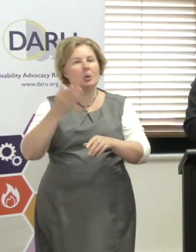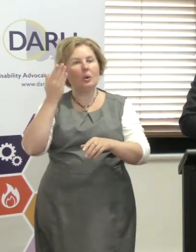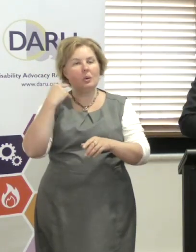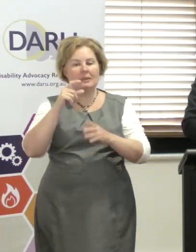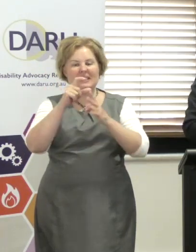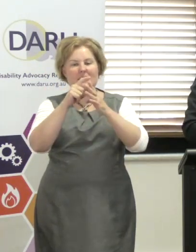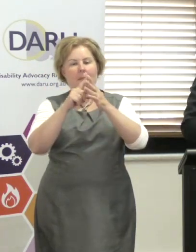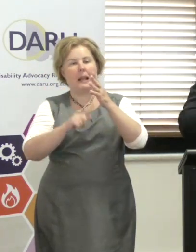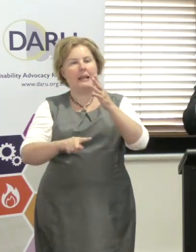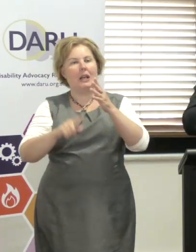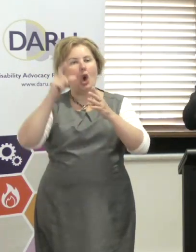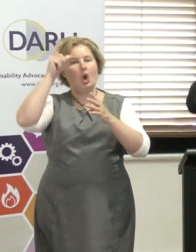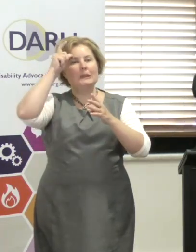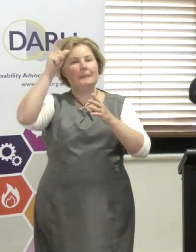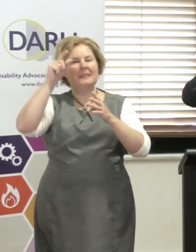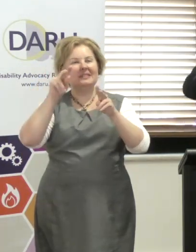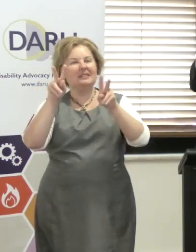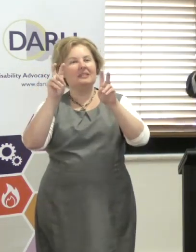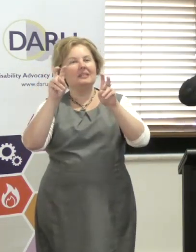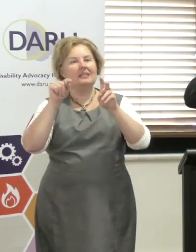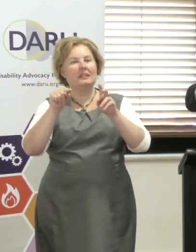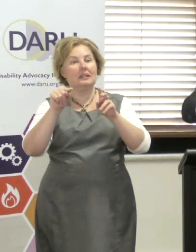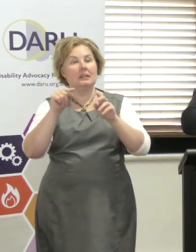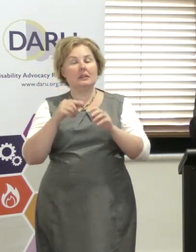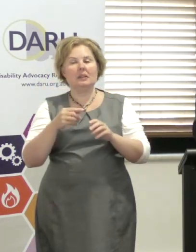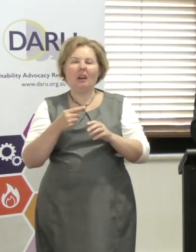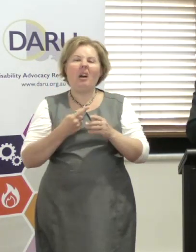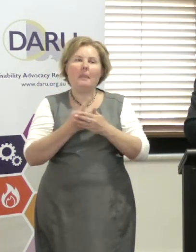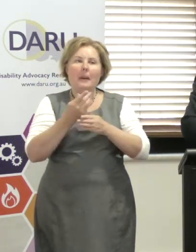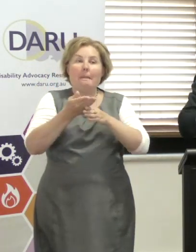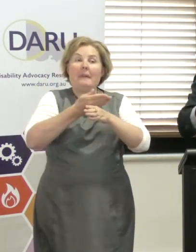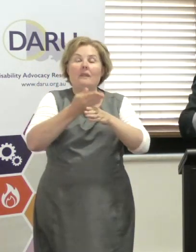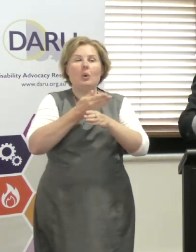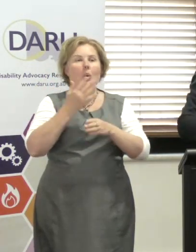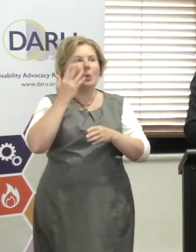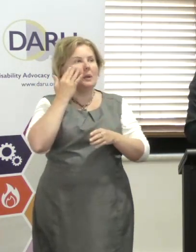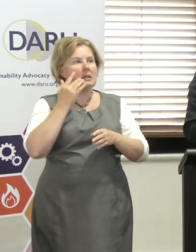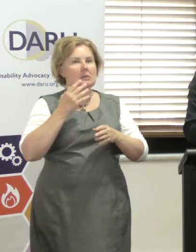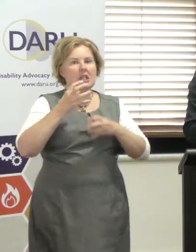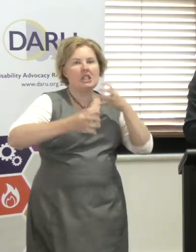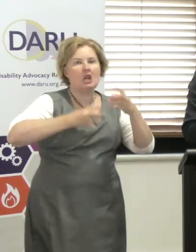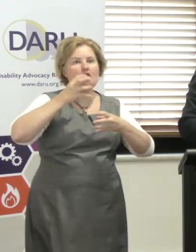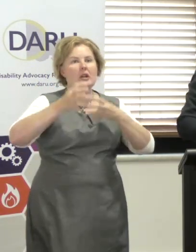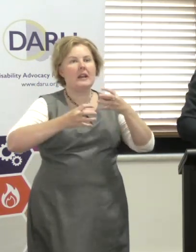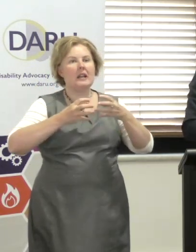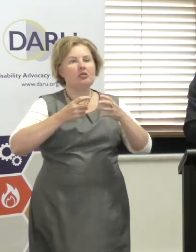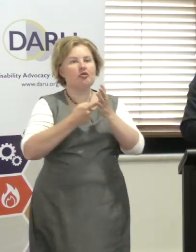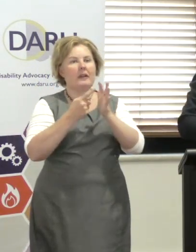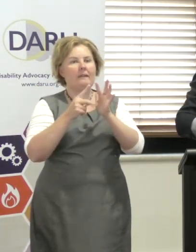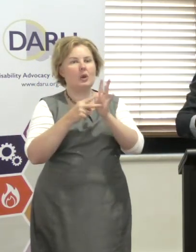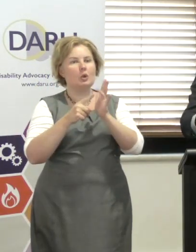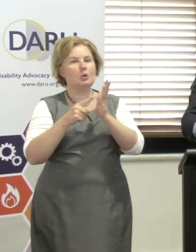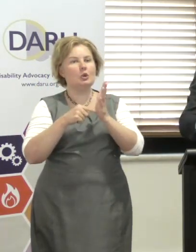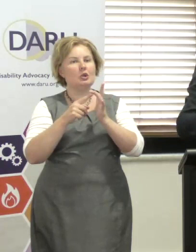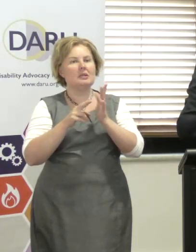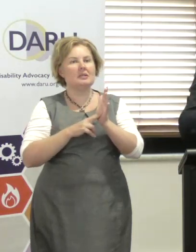our communities, and it also happened in sort of before the Industrial Revolution, is this notion of people had responsibility. They might be